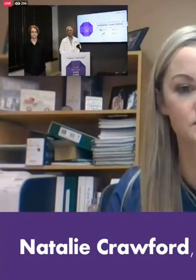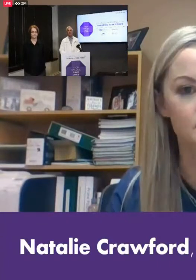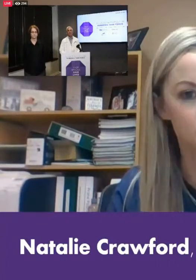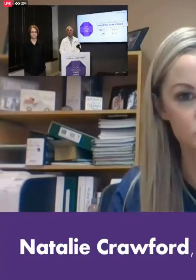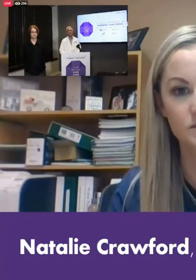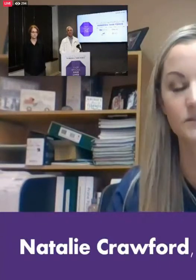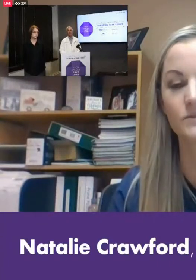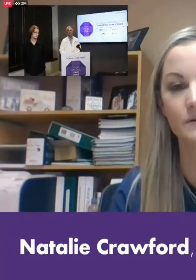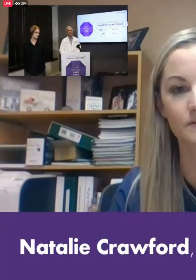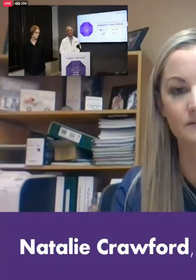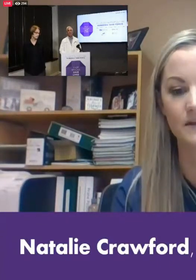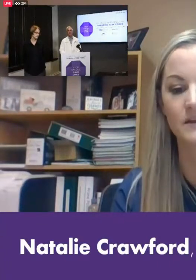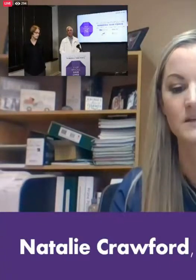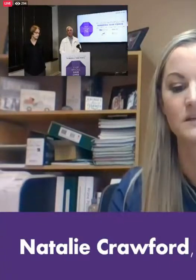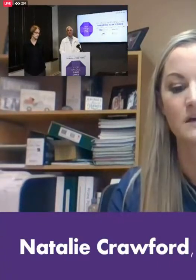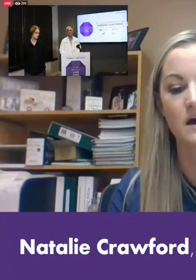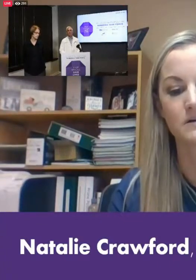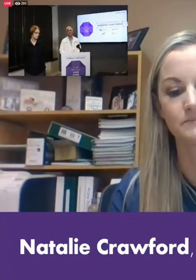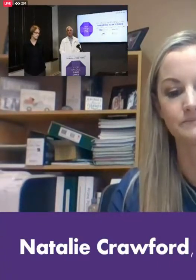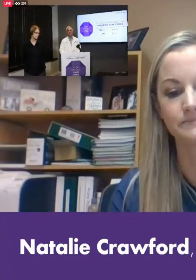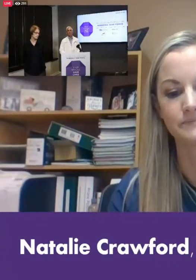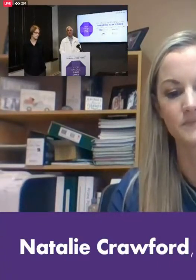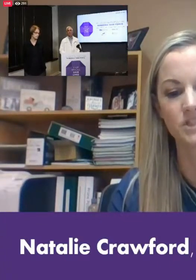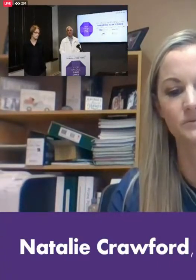and push the sedation and do everything,